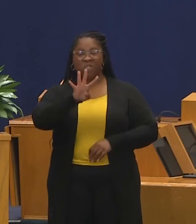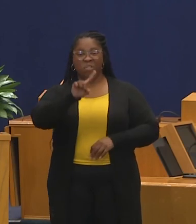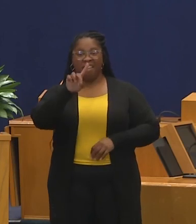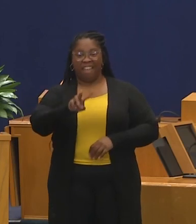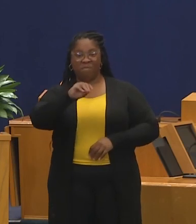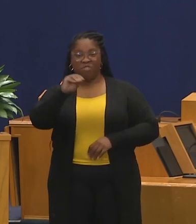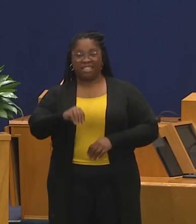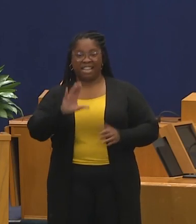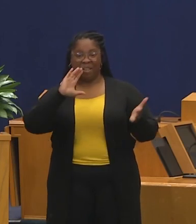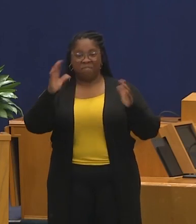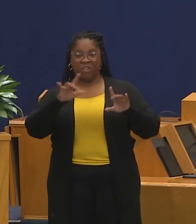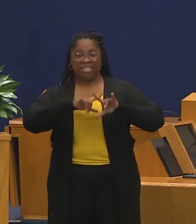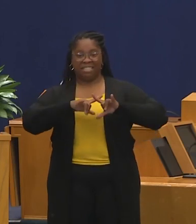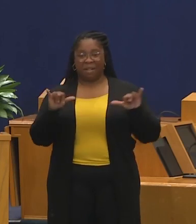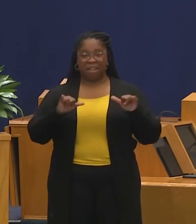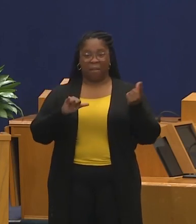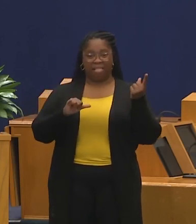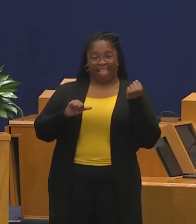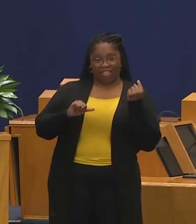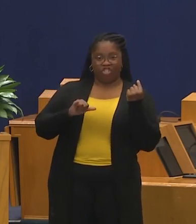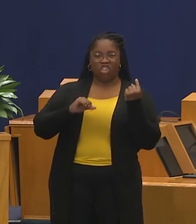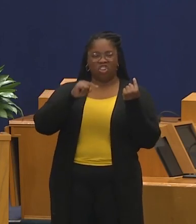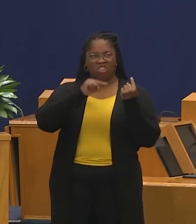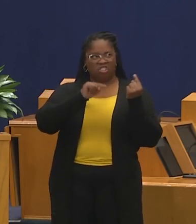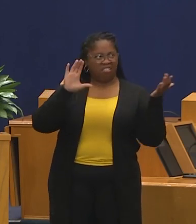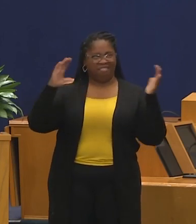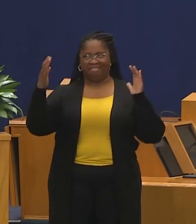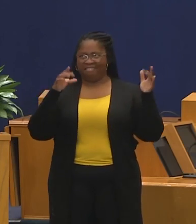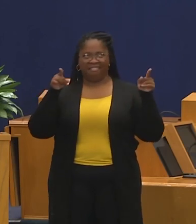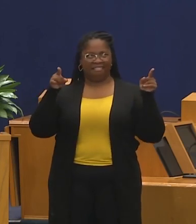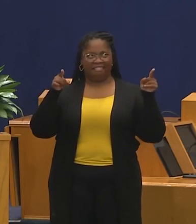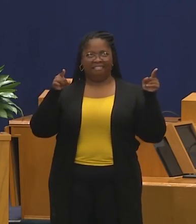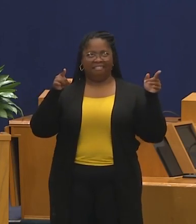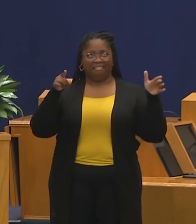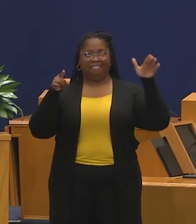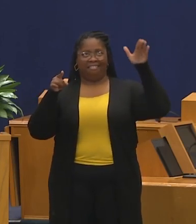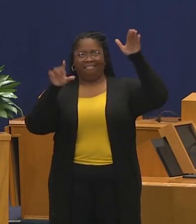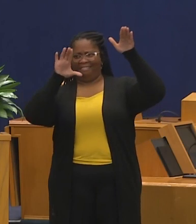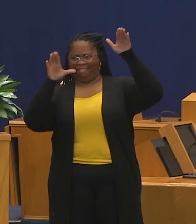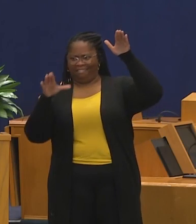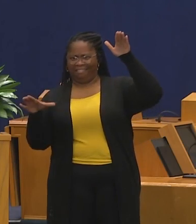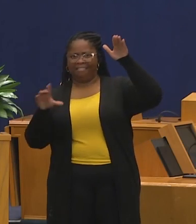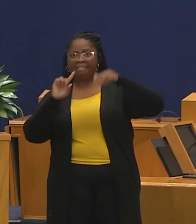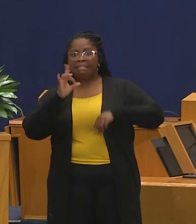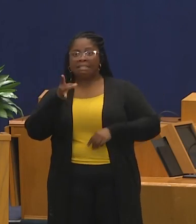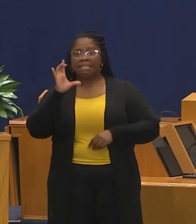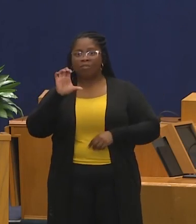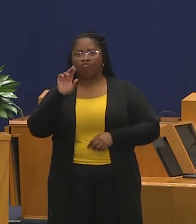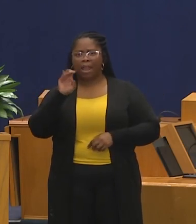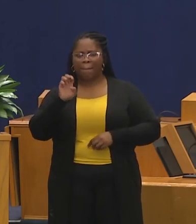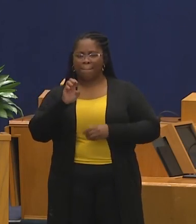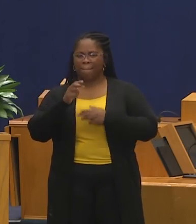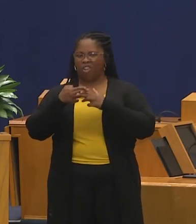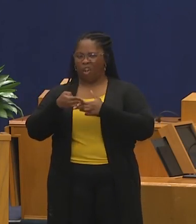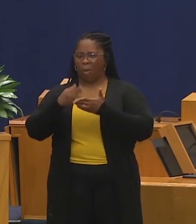4.5% compared to the same time period last year. Overall crime, serious crimes, we're called Part 1 crimes, is